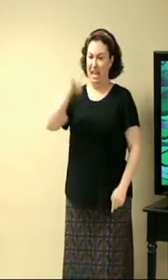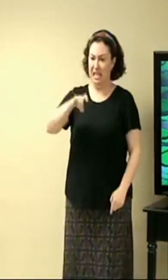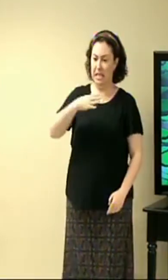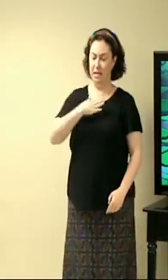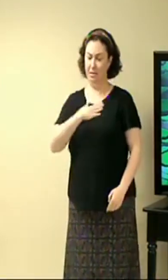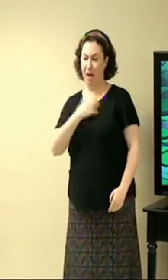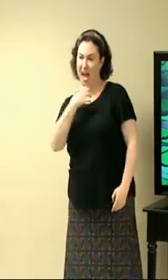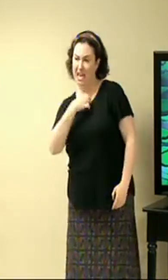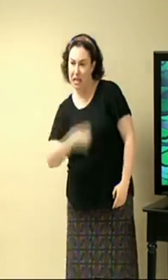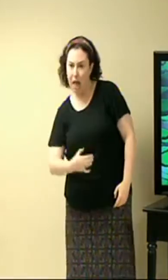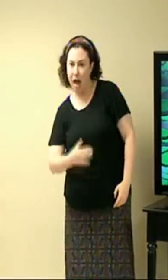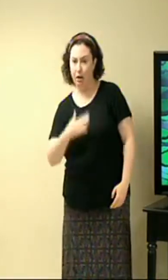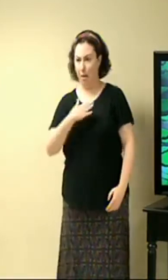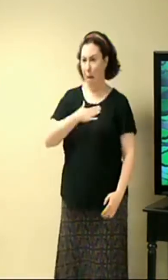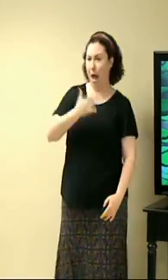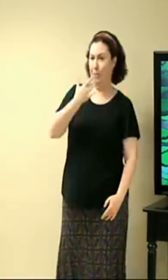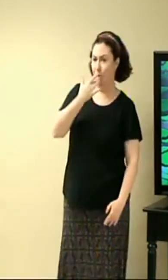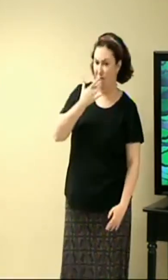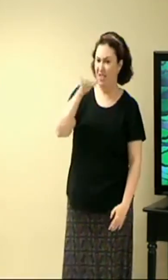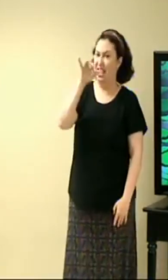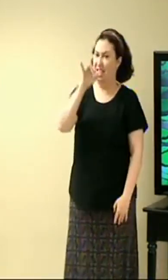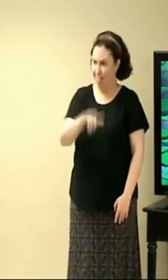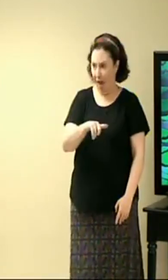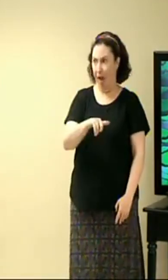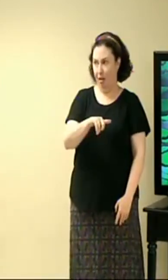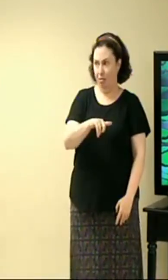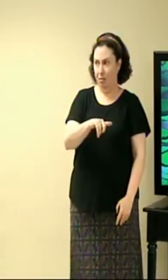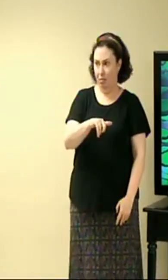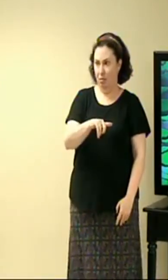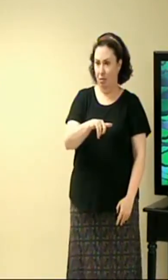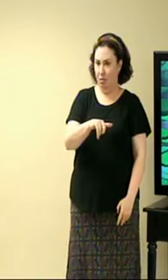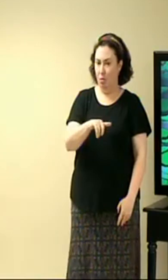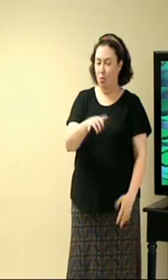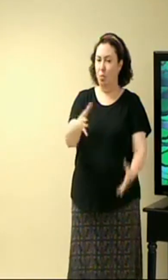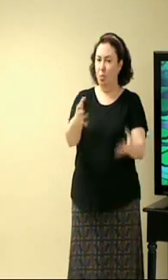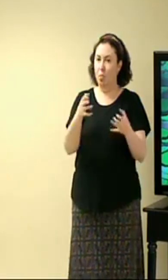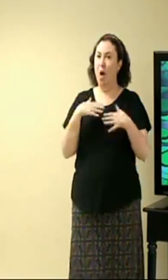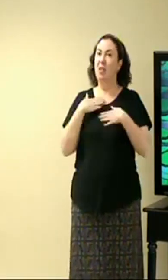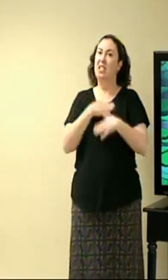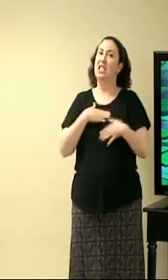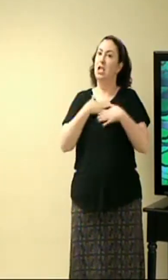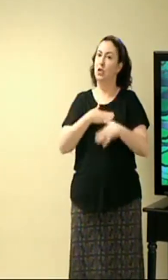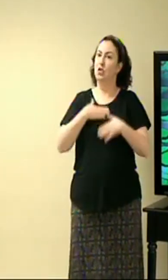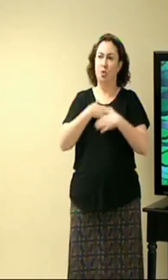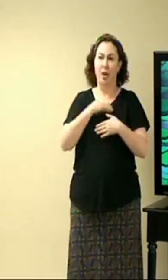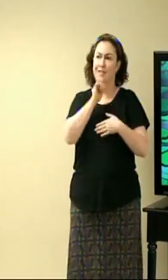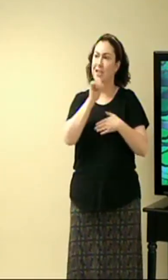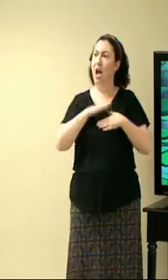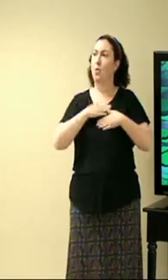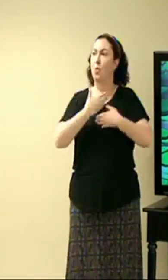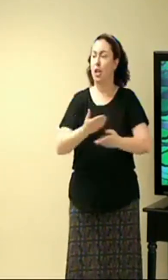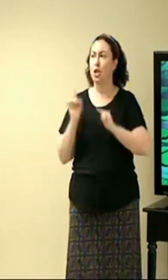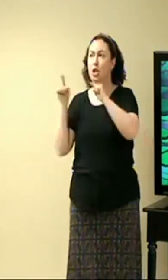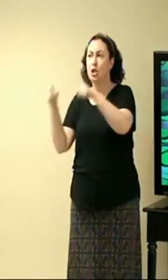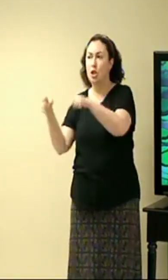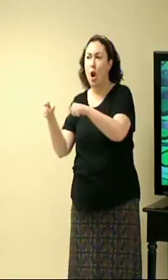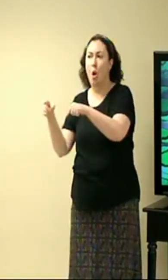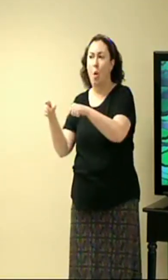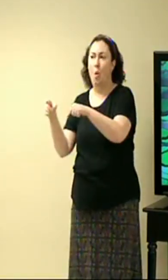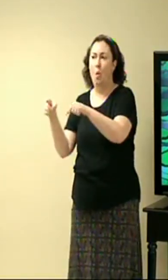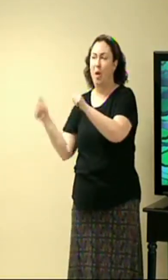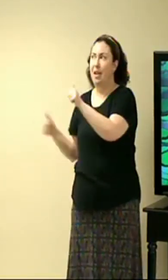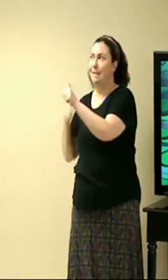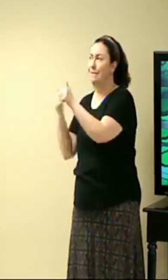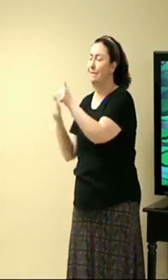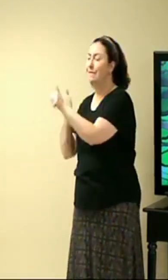consumerism. Sit back and be entertained rather than go and die and take up your cross. It's not are we guilty, but to what